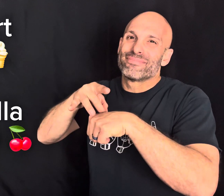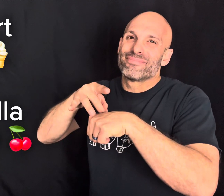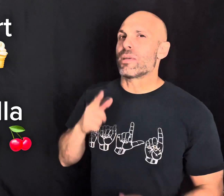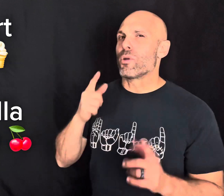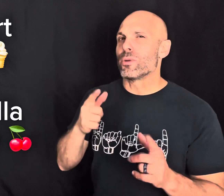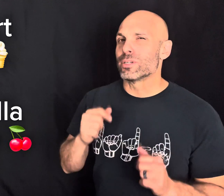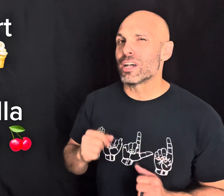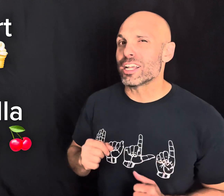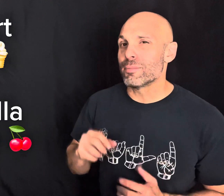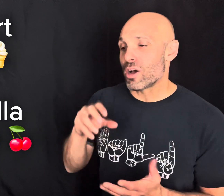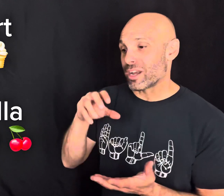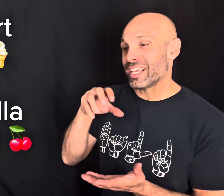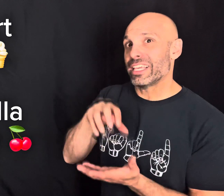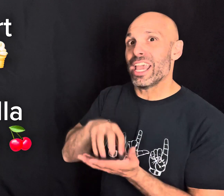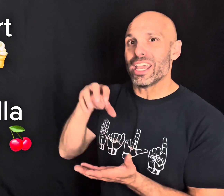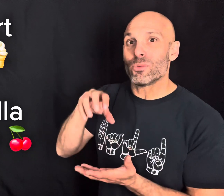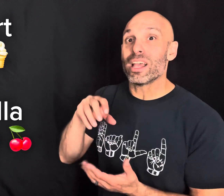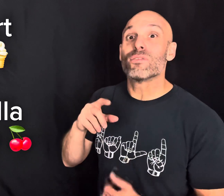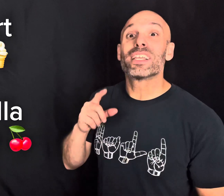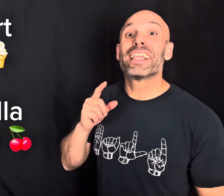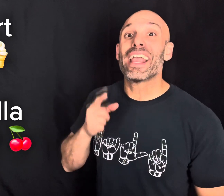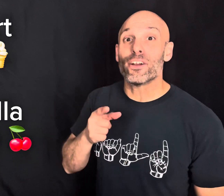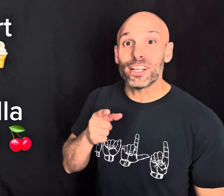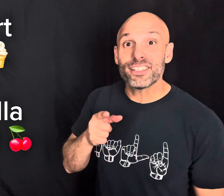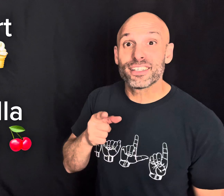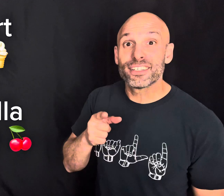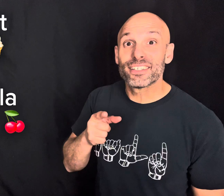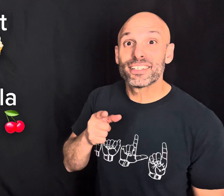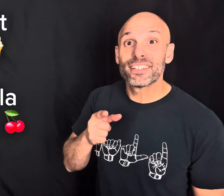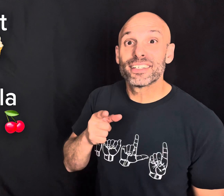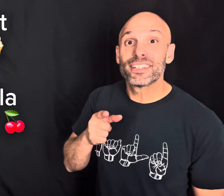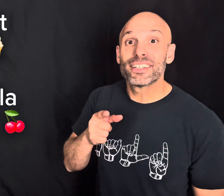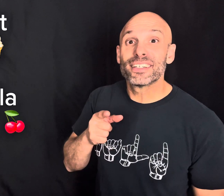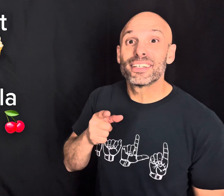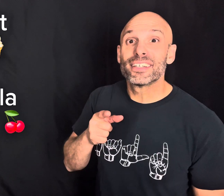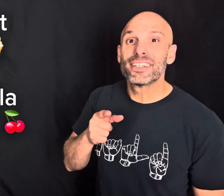And when we were talking about cake, we have carrot,